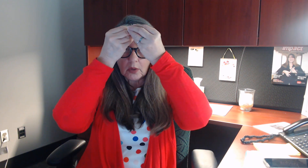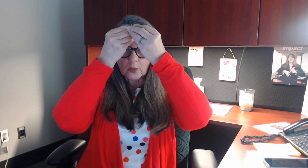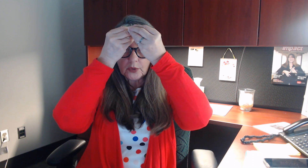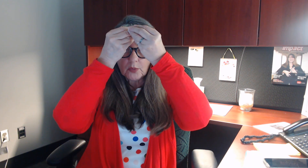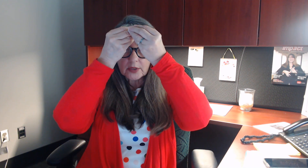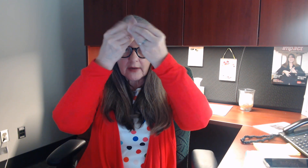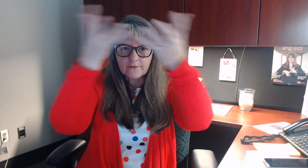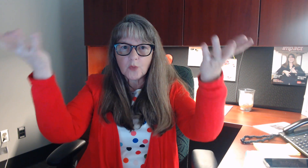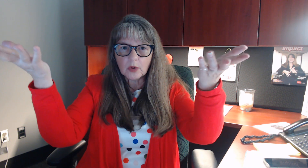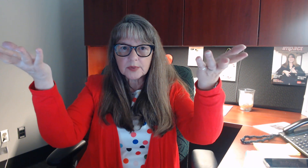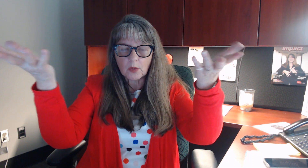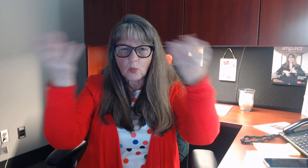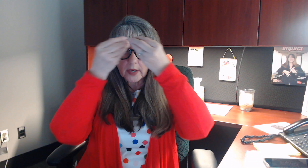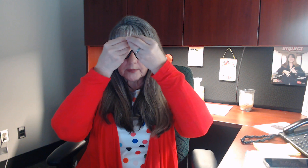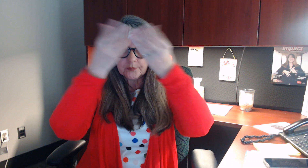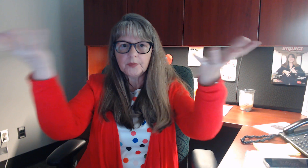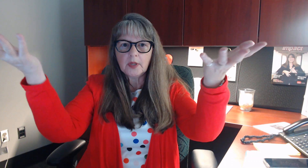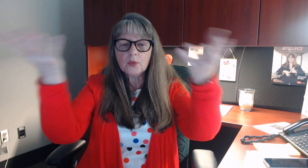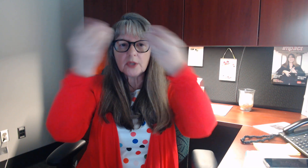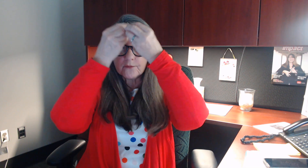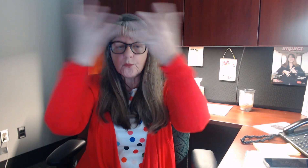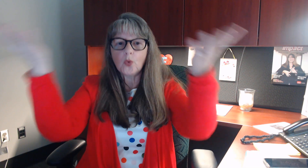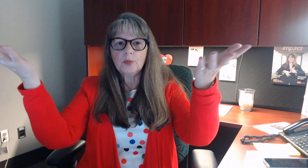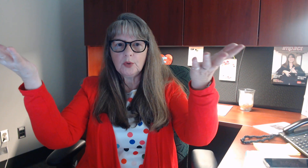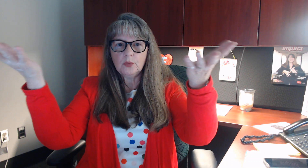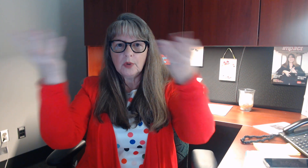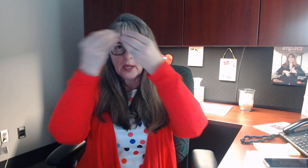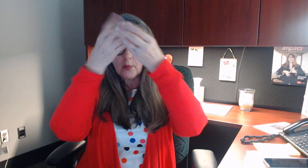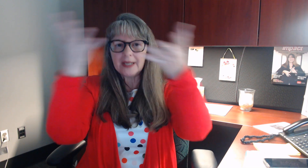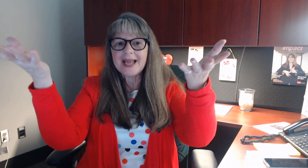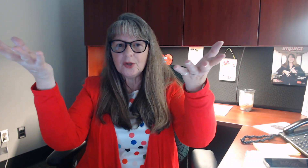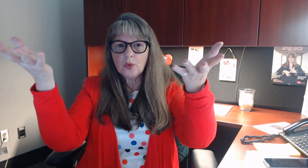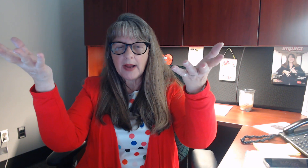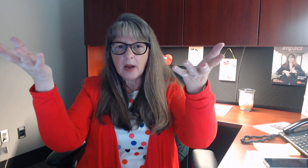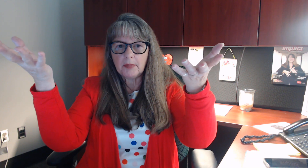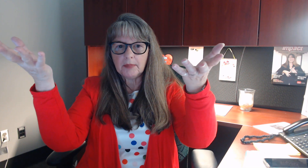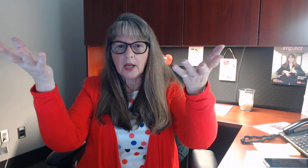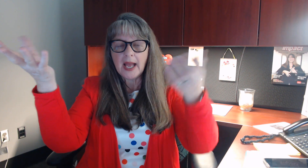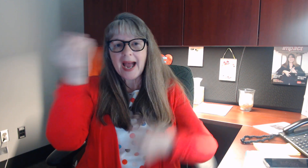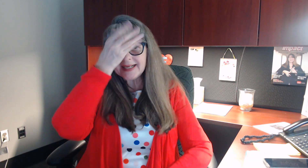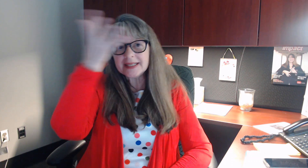when you want to inform someone, I want to inform you, I want to tell you about blah, blah, blah, I need to tell